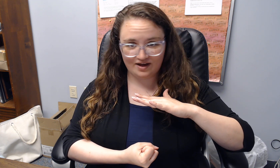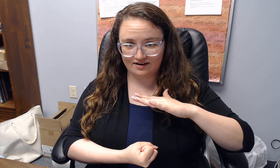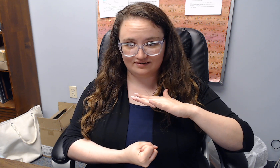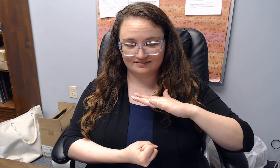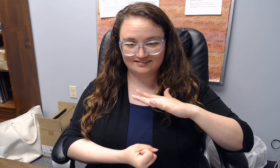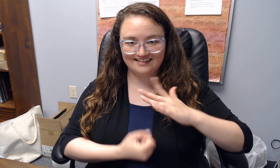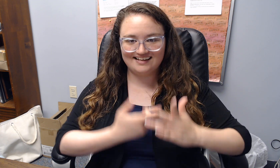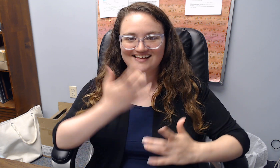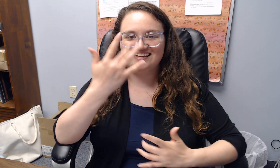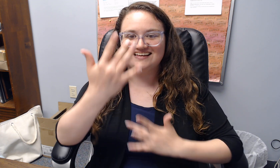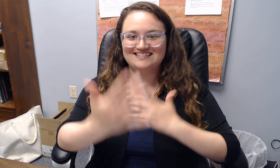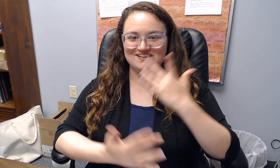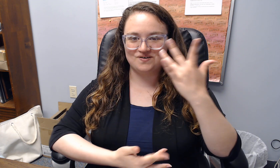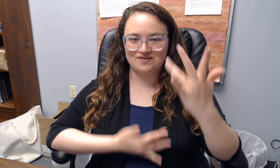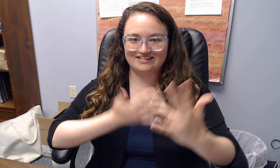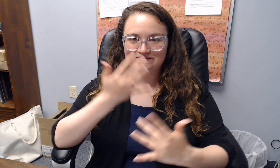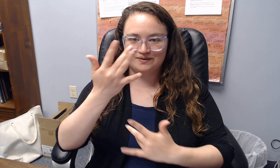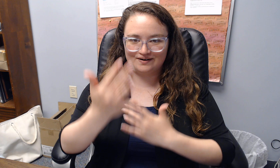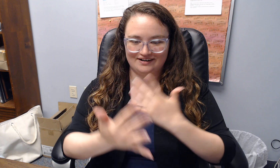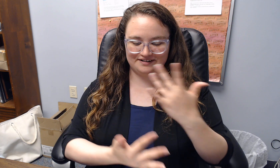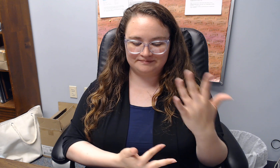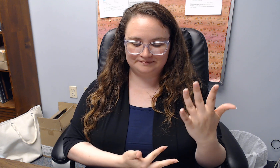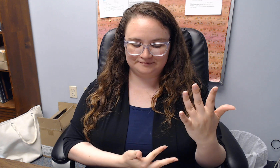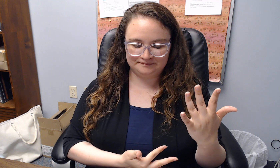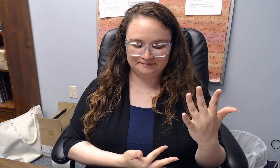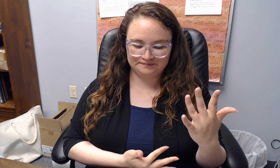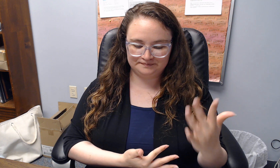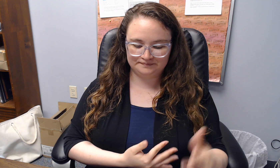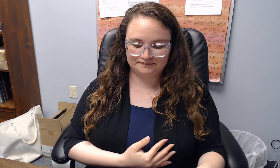out. It's always burning.